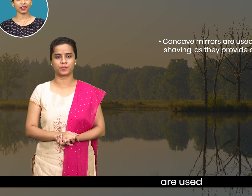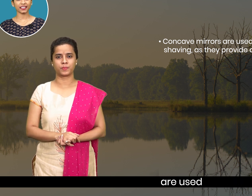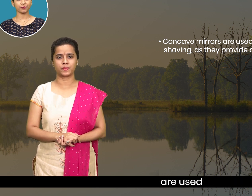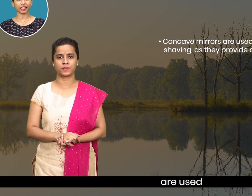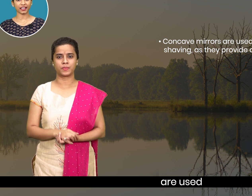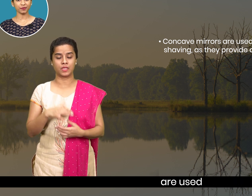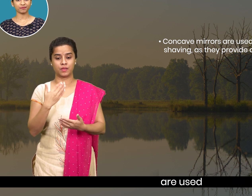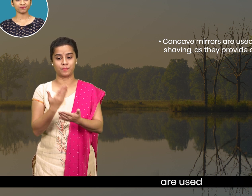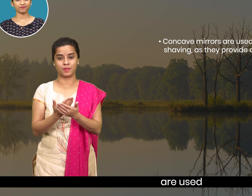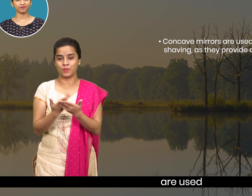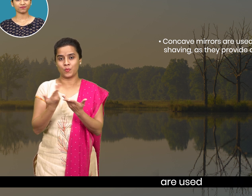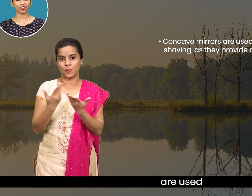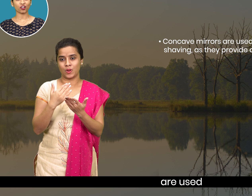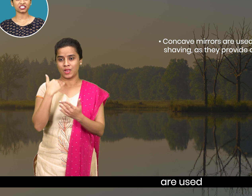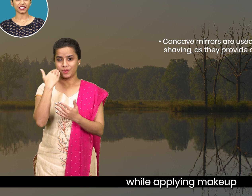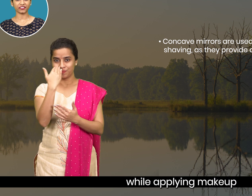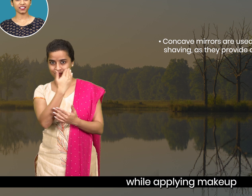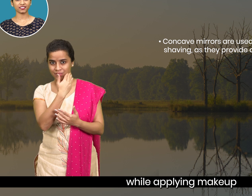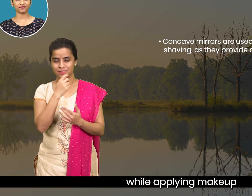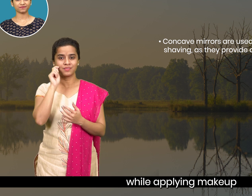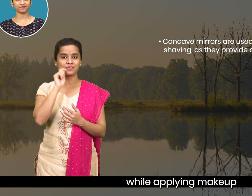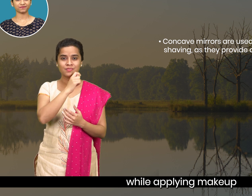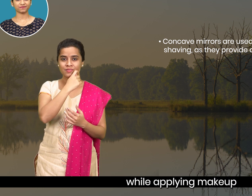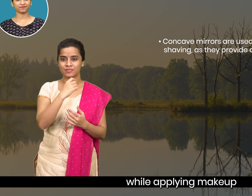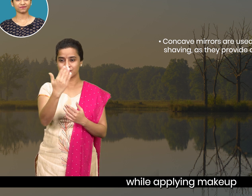while applying makeup or shaving,